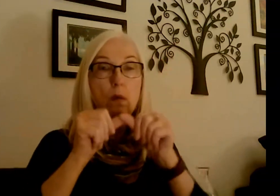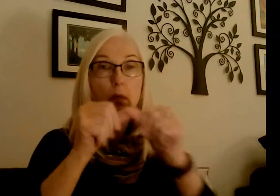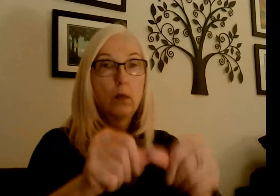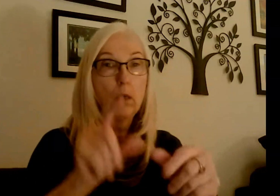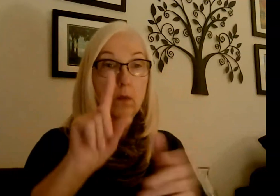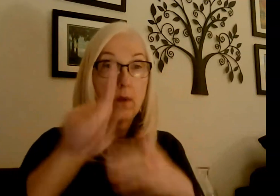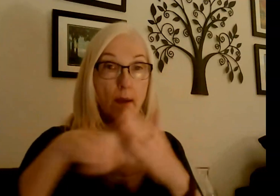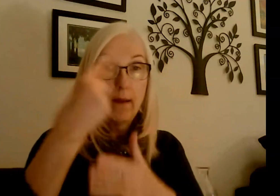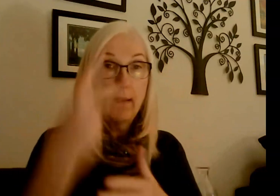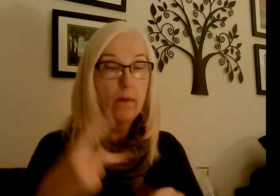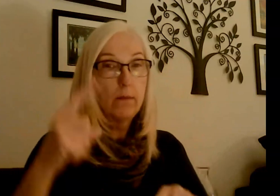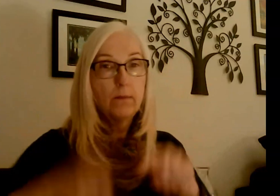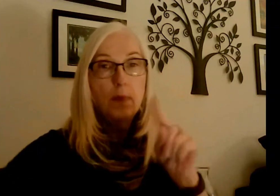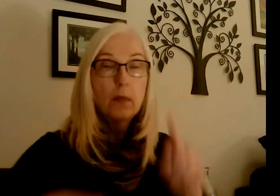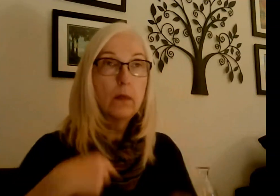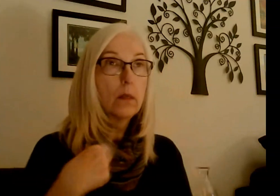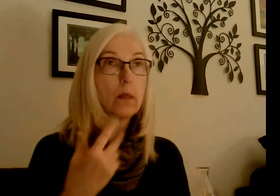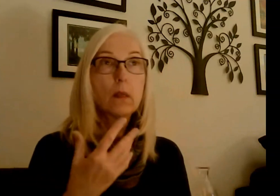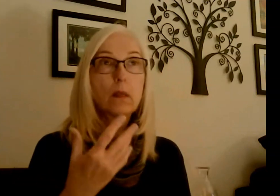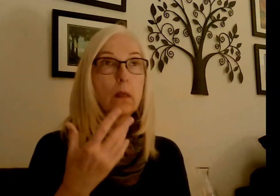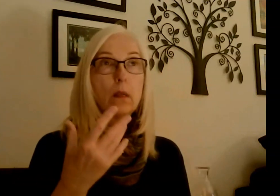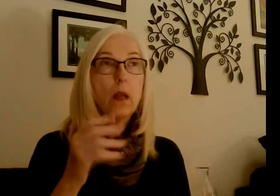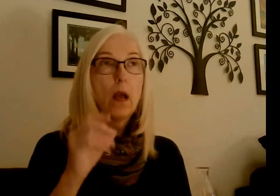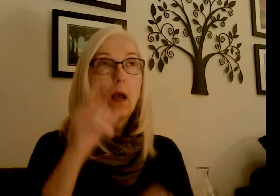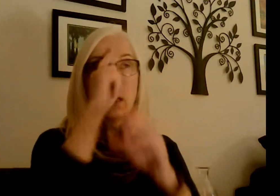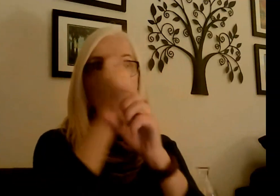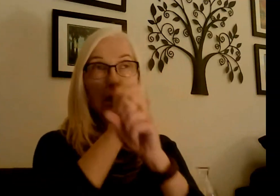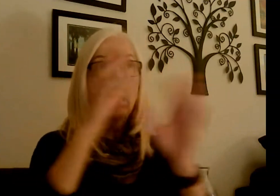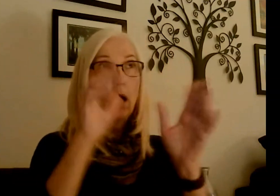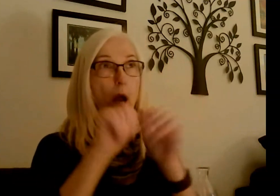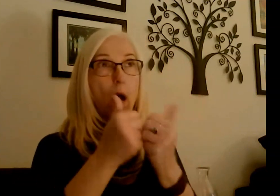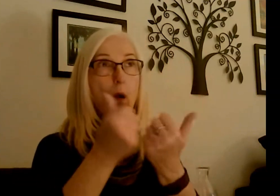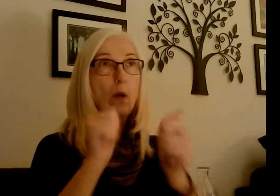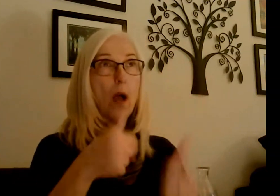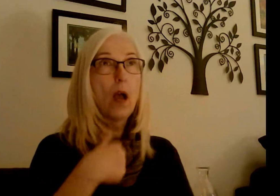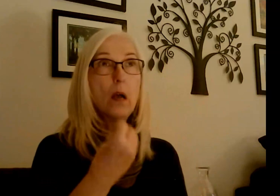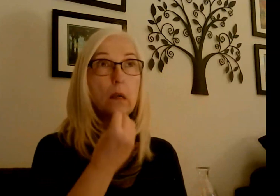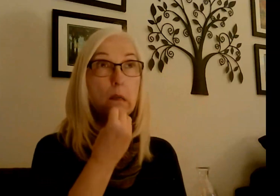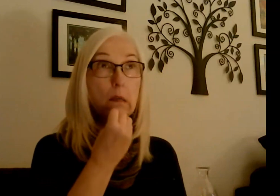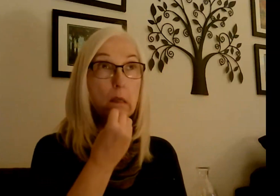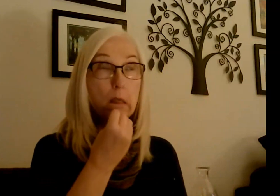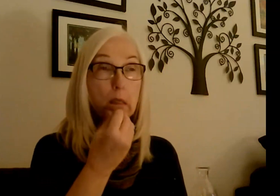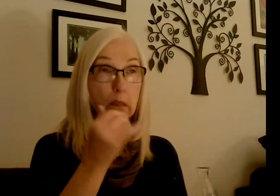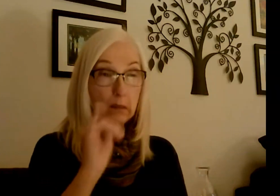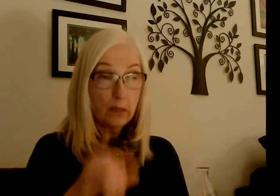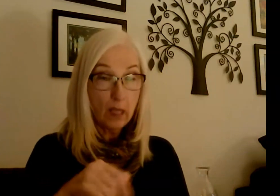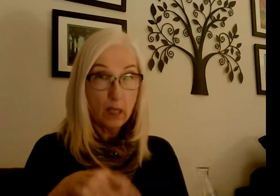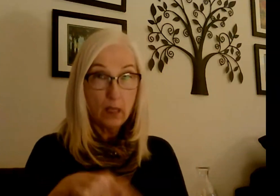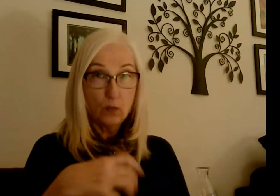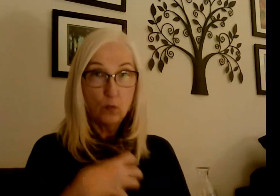up watching it. I couldn't continue it. I had to stop. I couldn't imagine ever